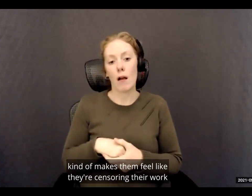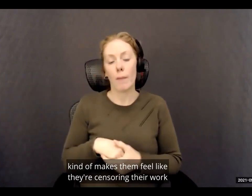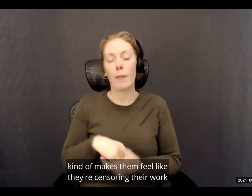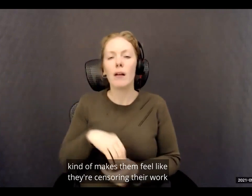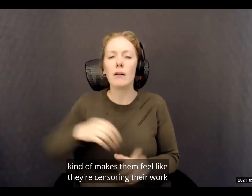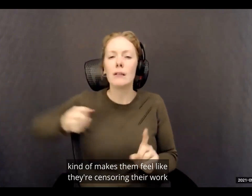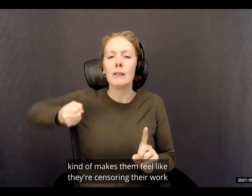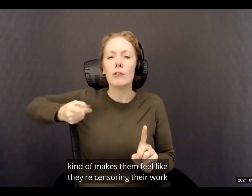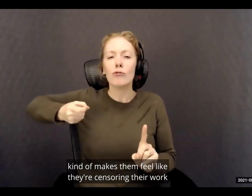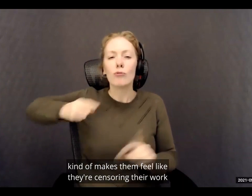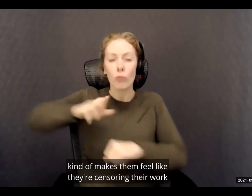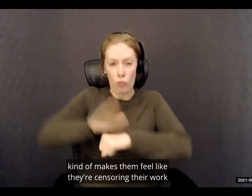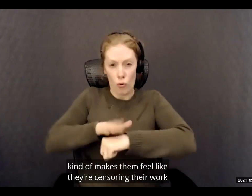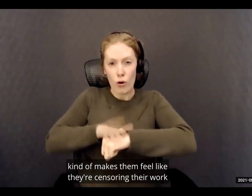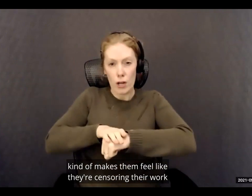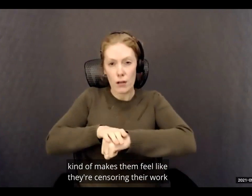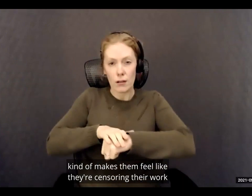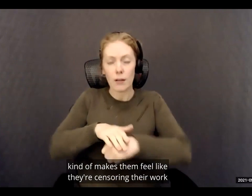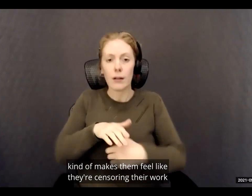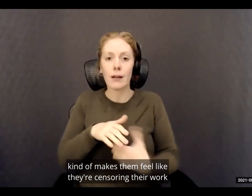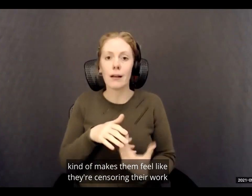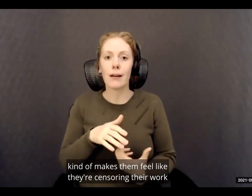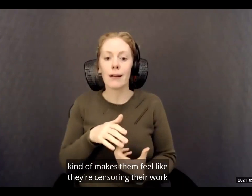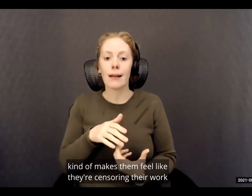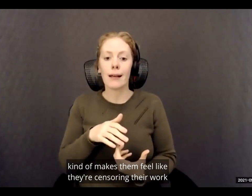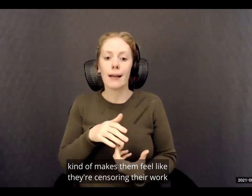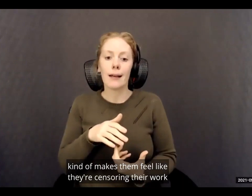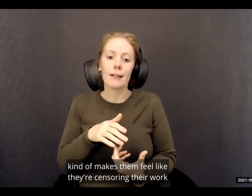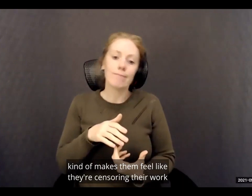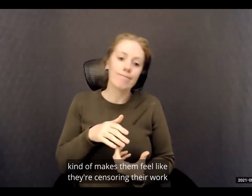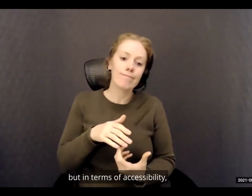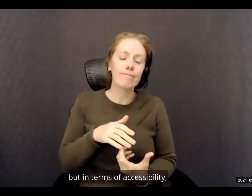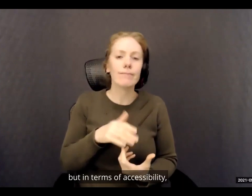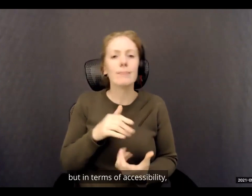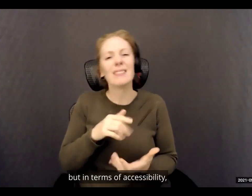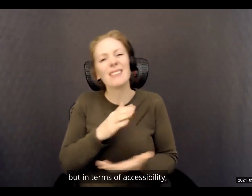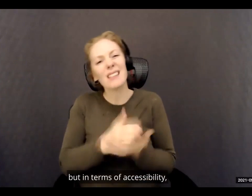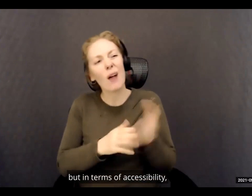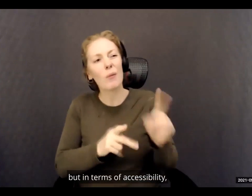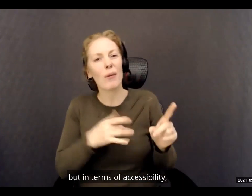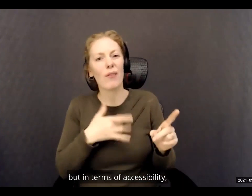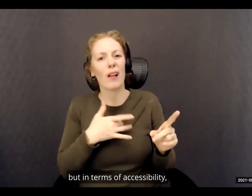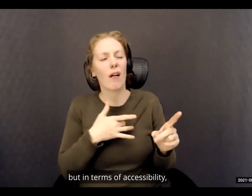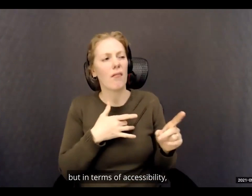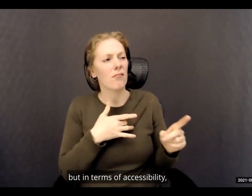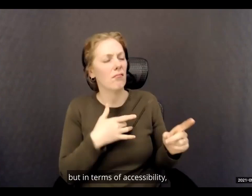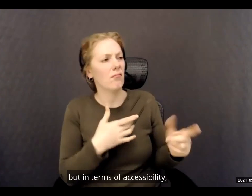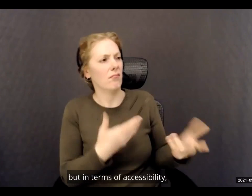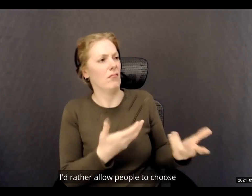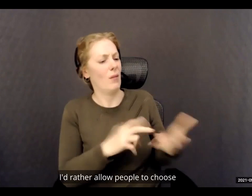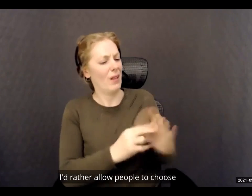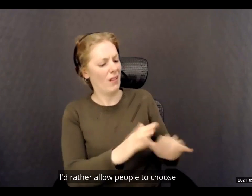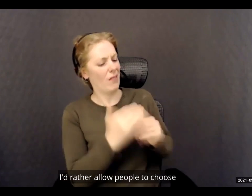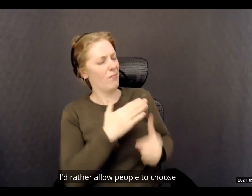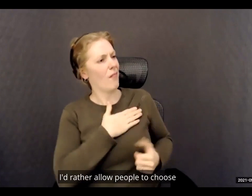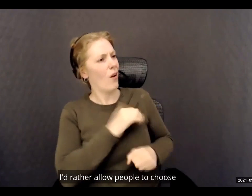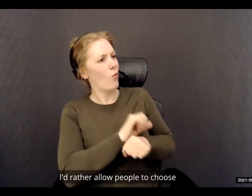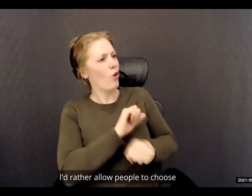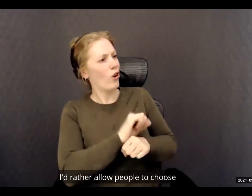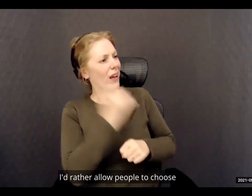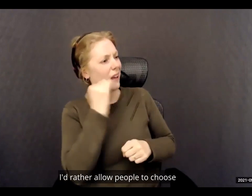kind of makes them feel like they're censoring their work. But in terms of accessibility, I'd